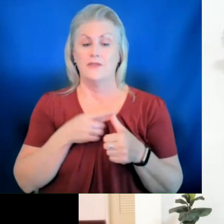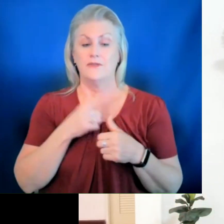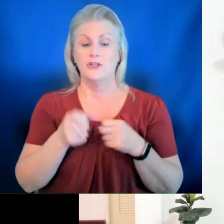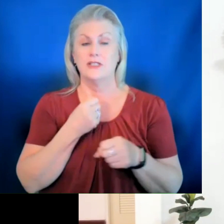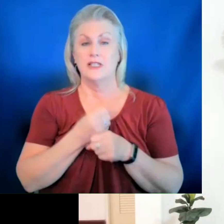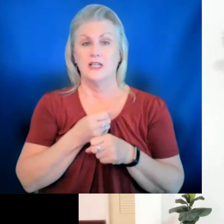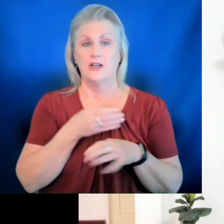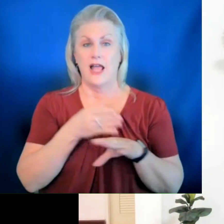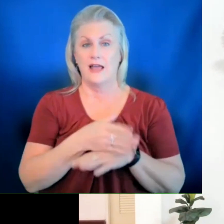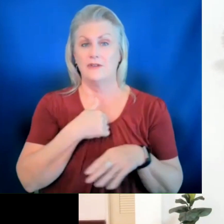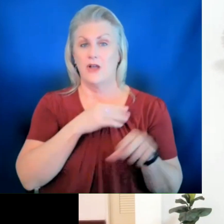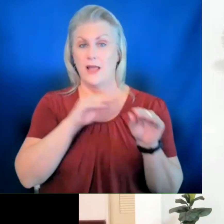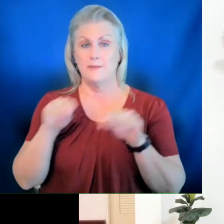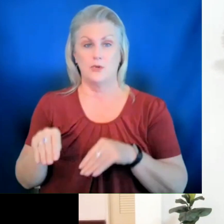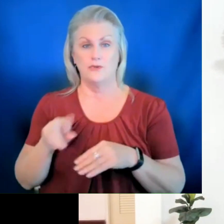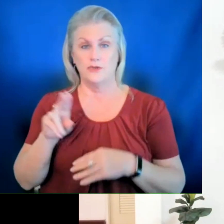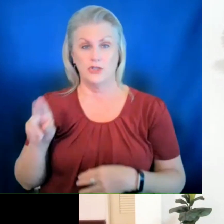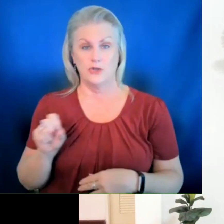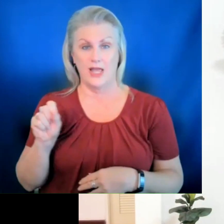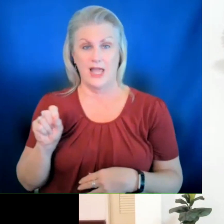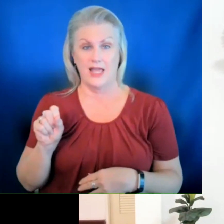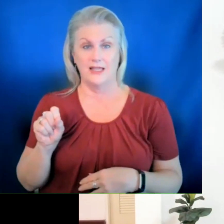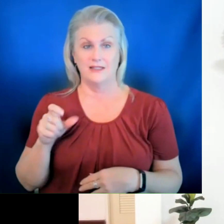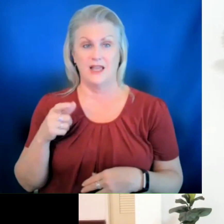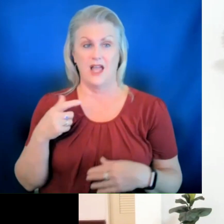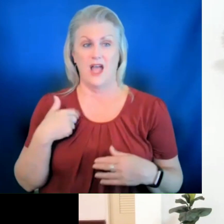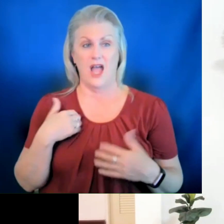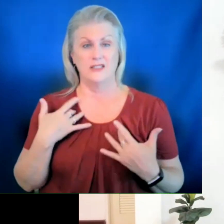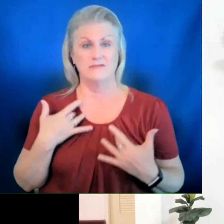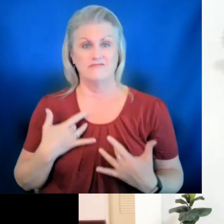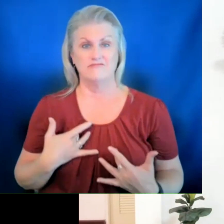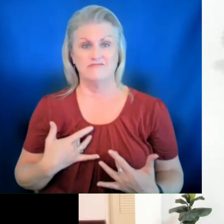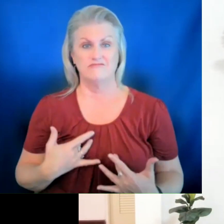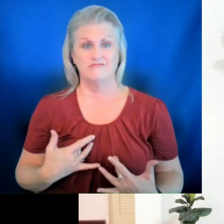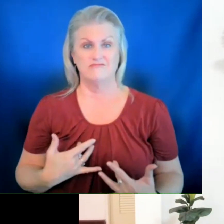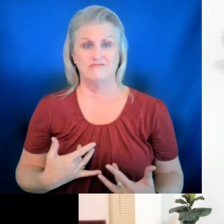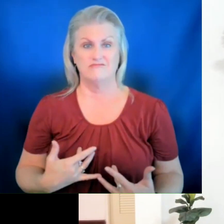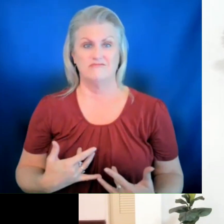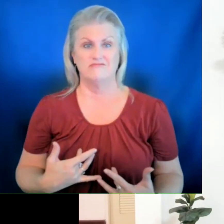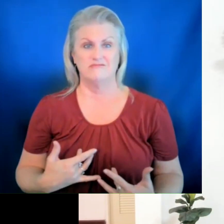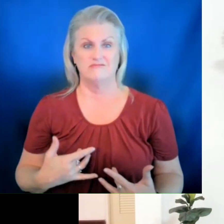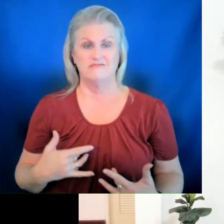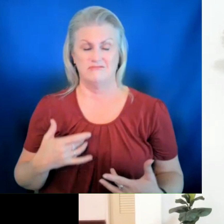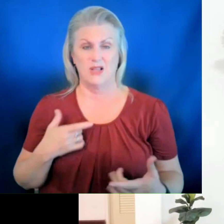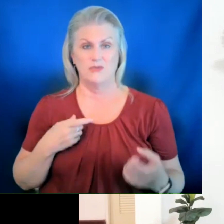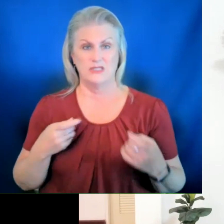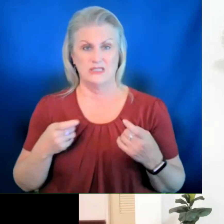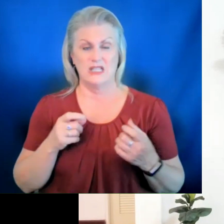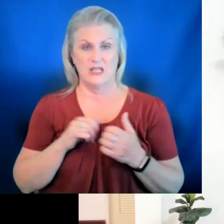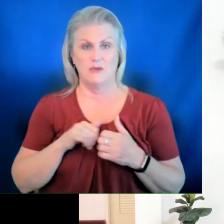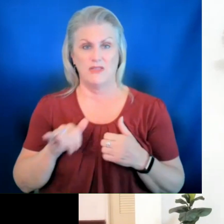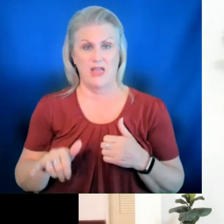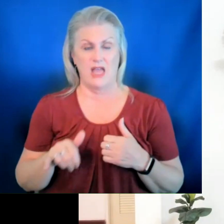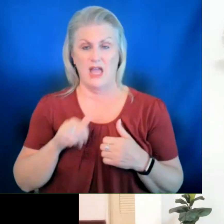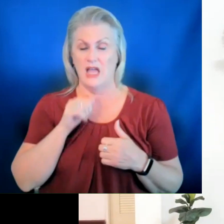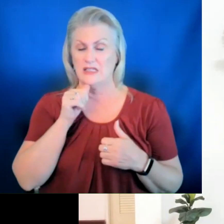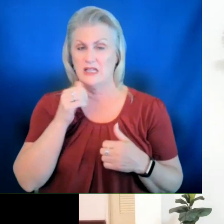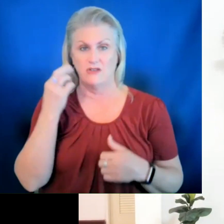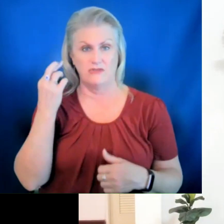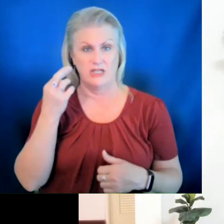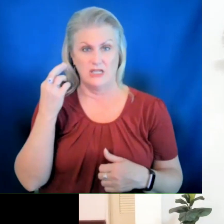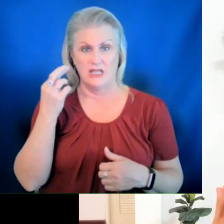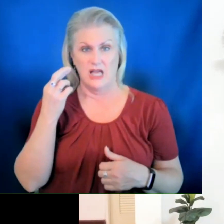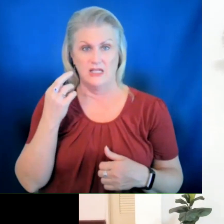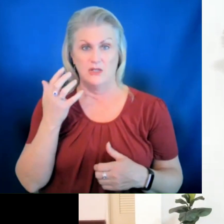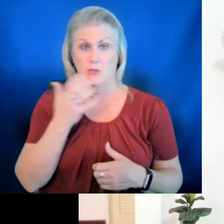year after I moved to US, I actually dealt with depression because I didn't realize the